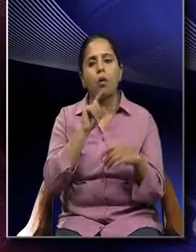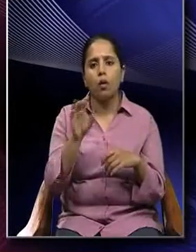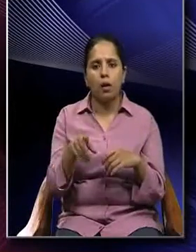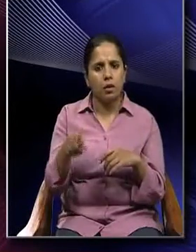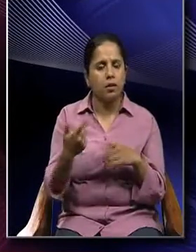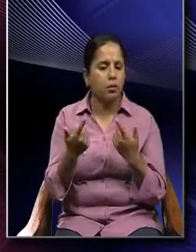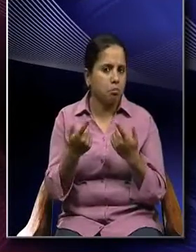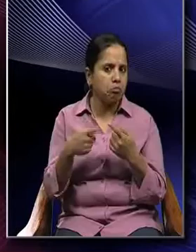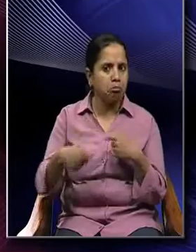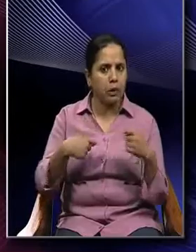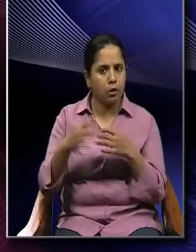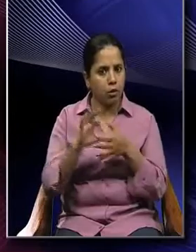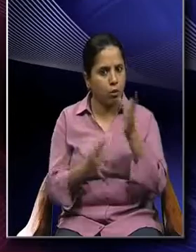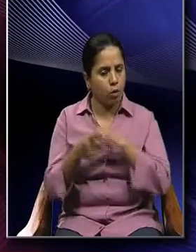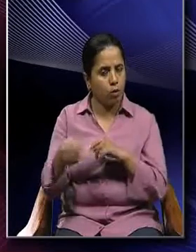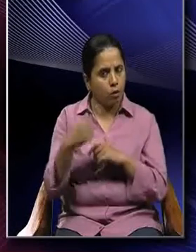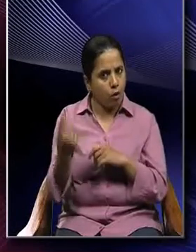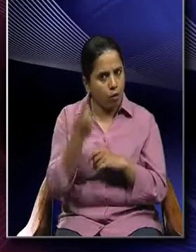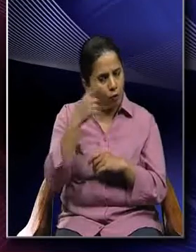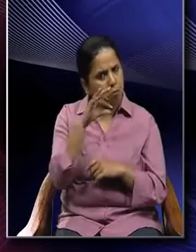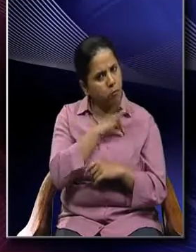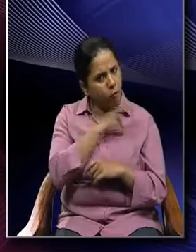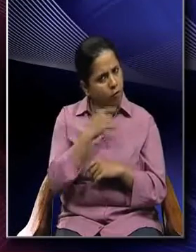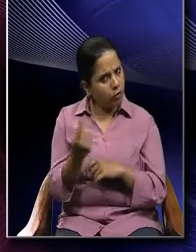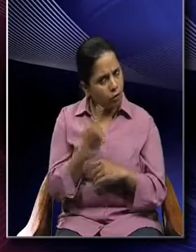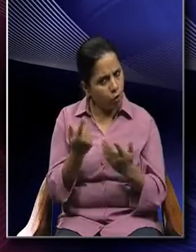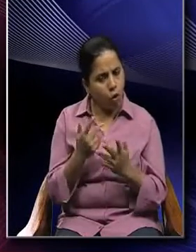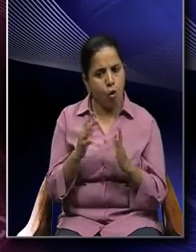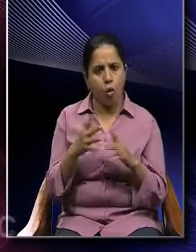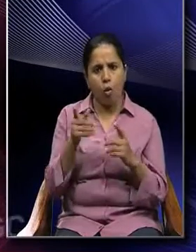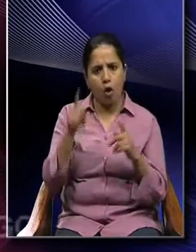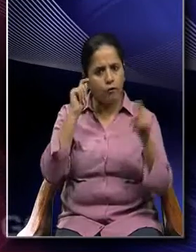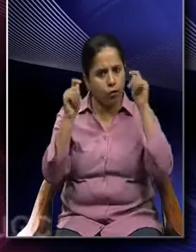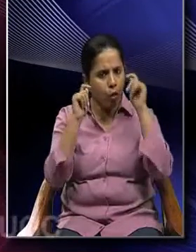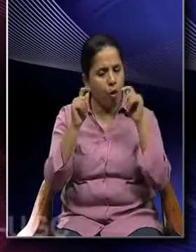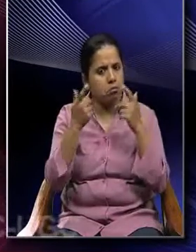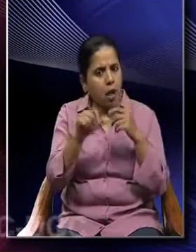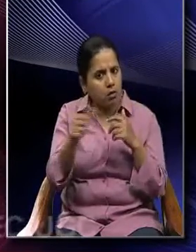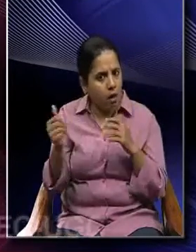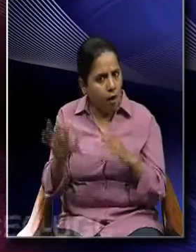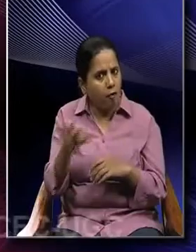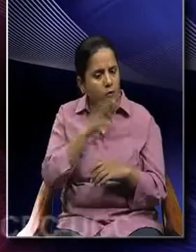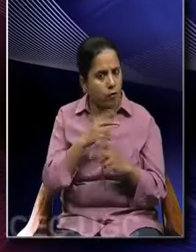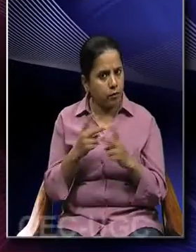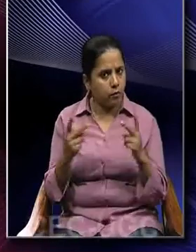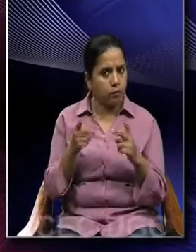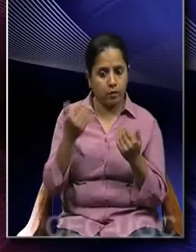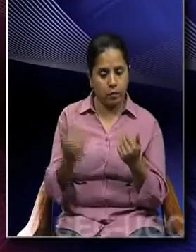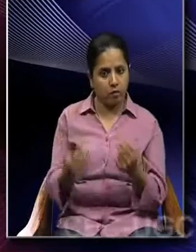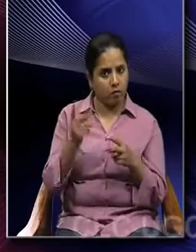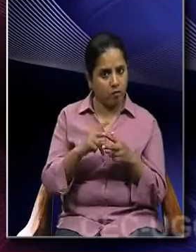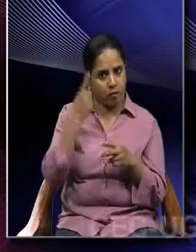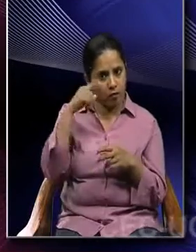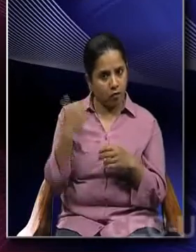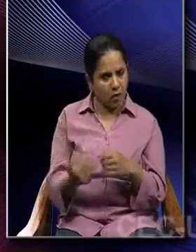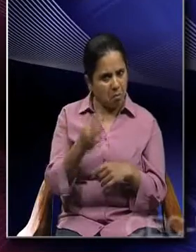business organizations exist only for profit, or they have a role beyond the profit? Are they existing for